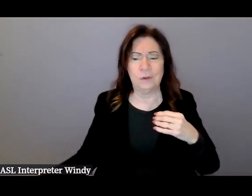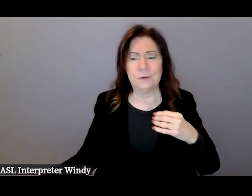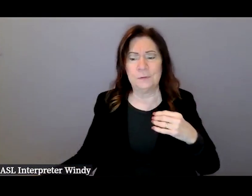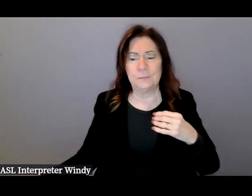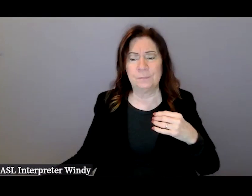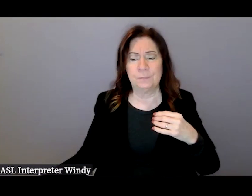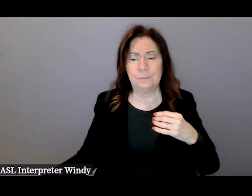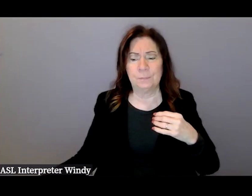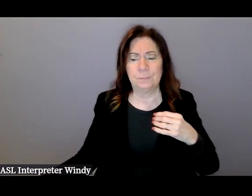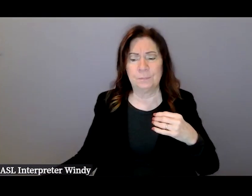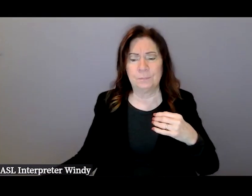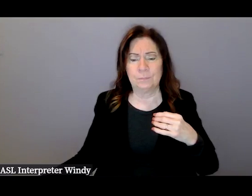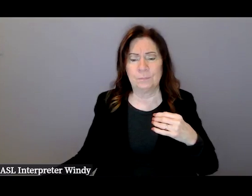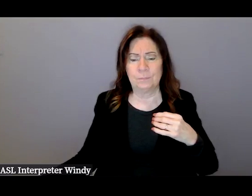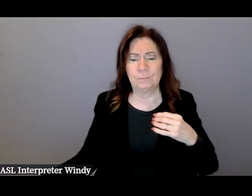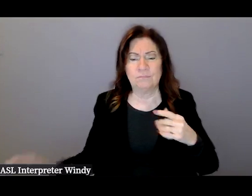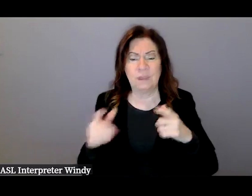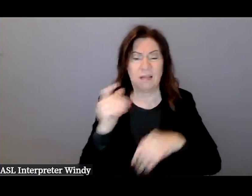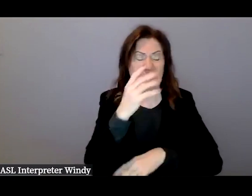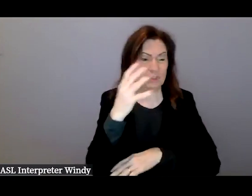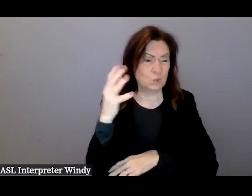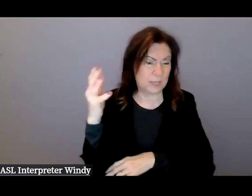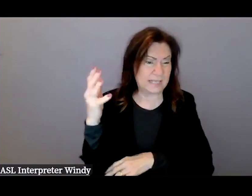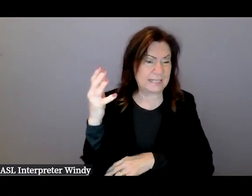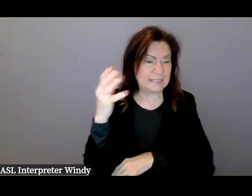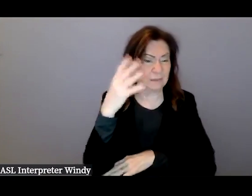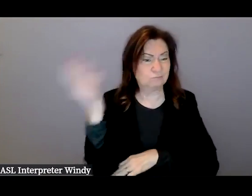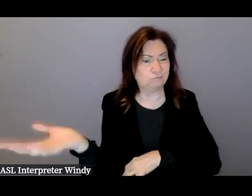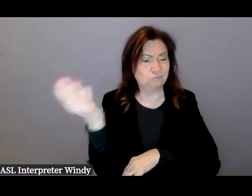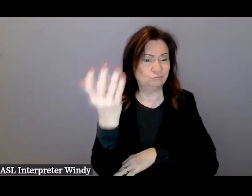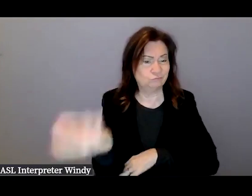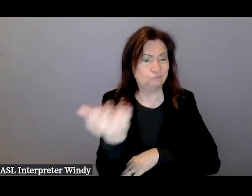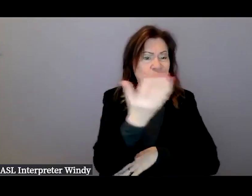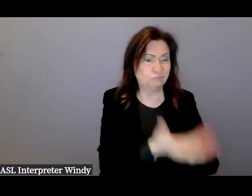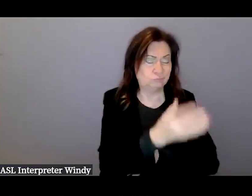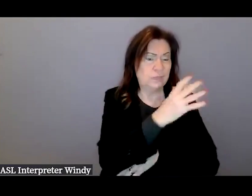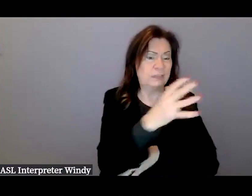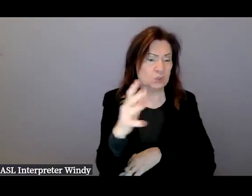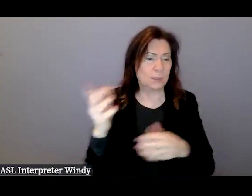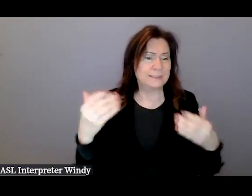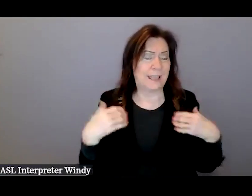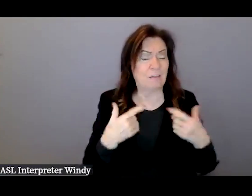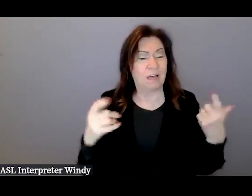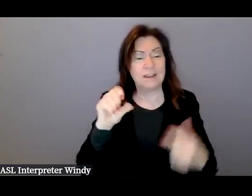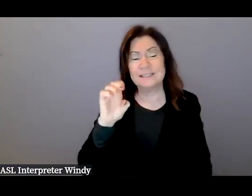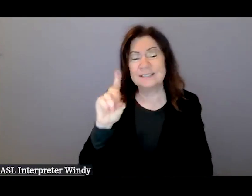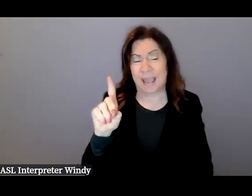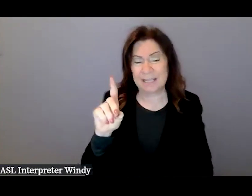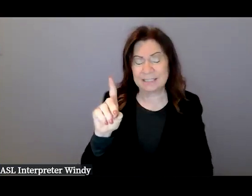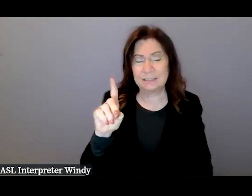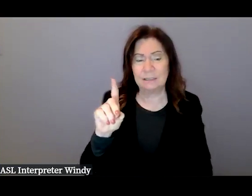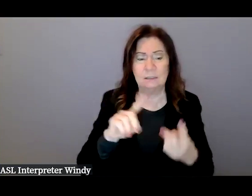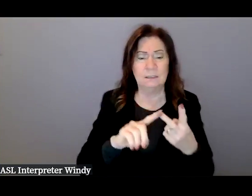That is a tremendous amount of trees that came out of the ground, and when trees come out of the ground, they produce a lot of sand and a lot of